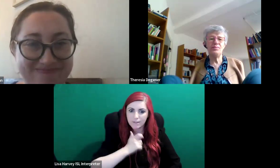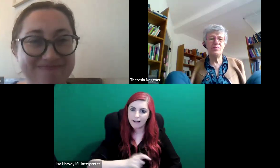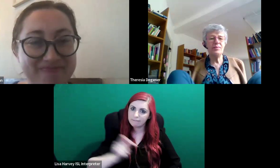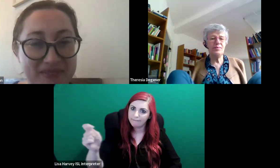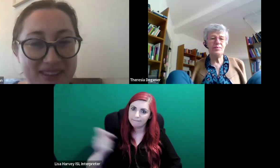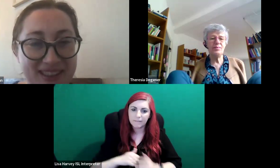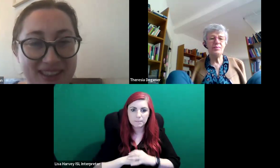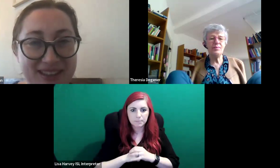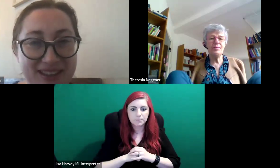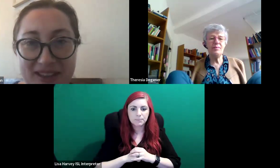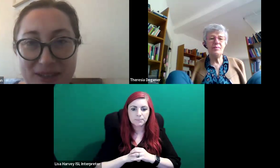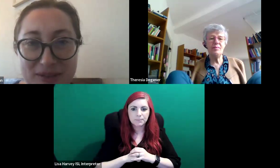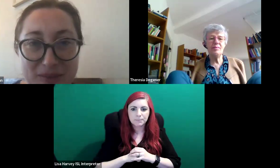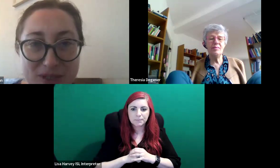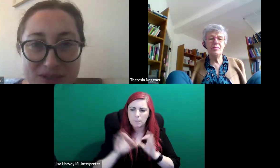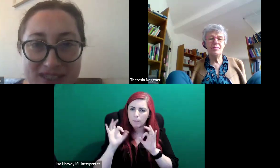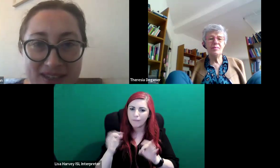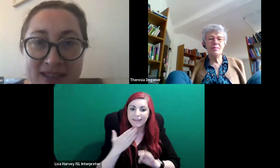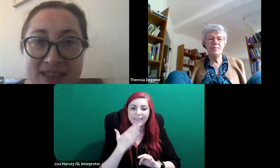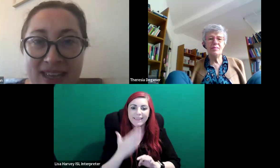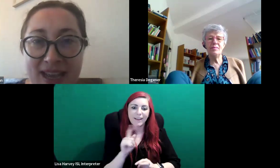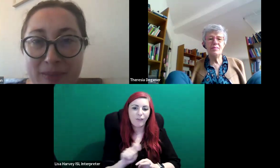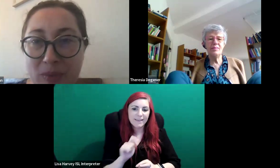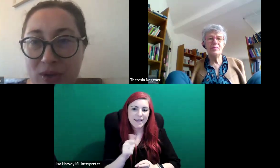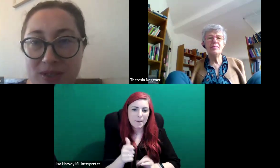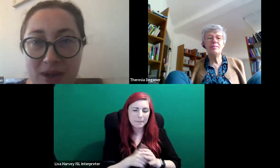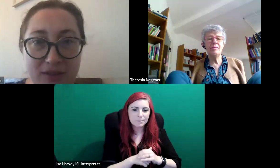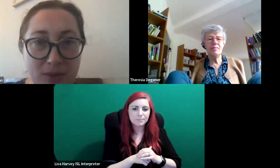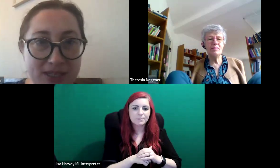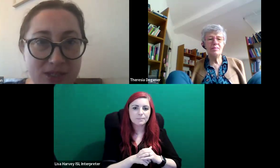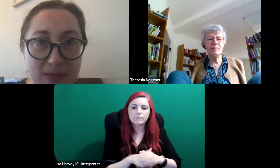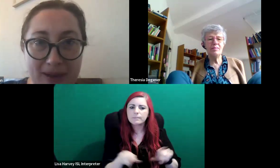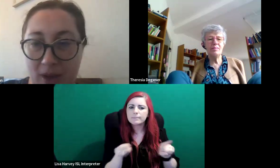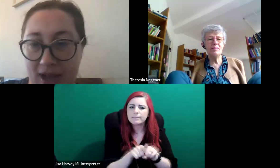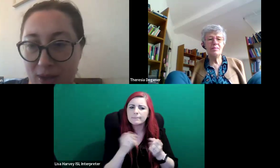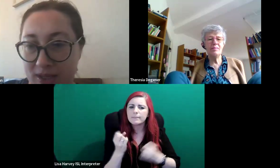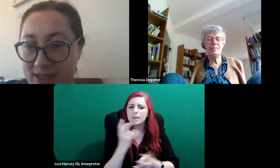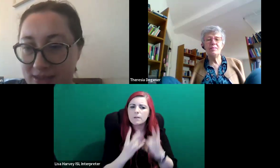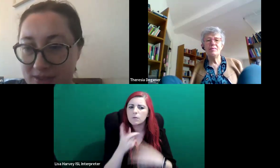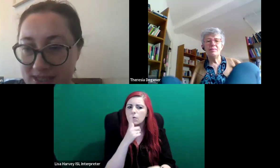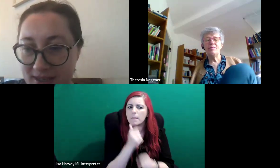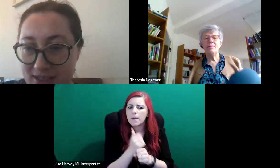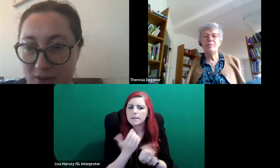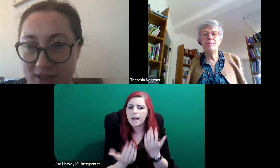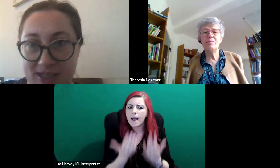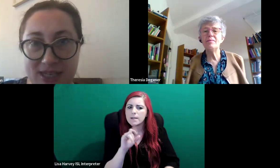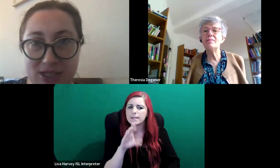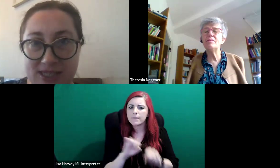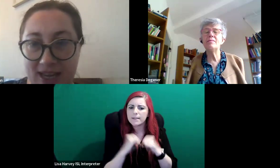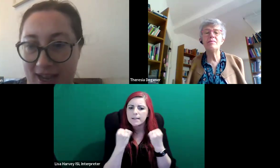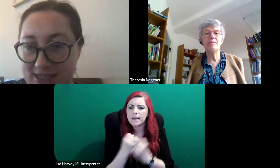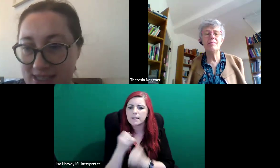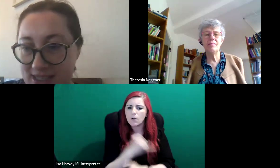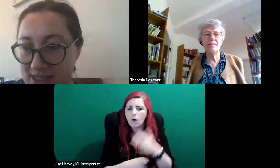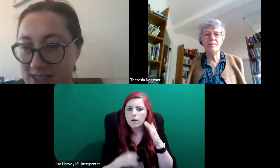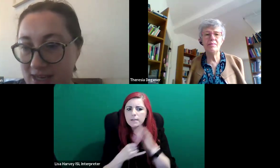it. That's great. Thank you very much, Theresia. We also have a question about how can civil society